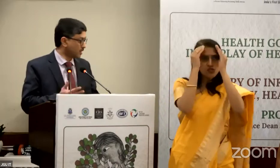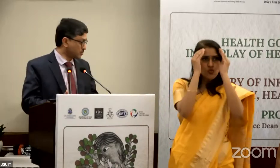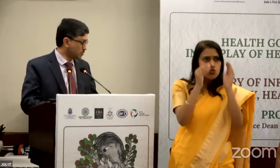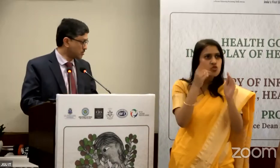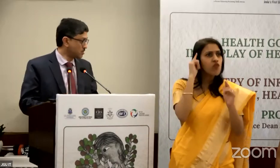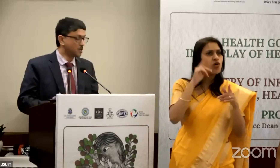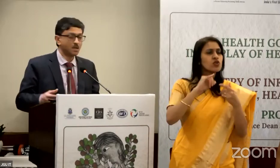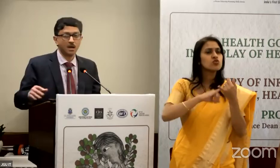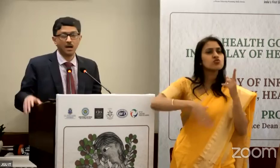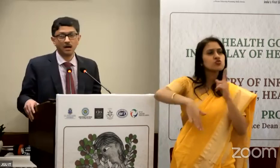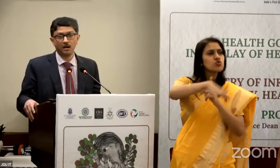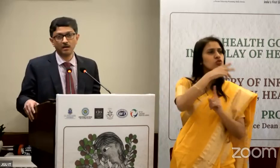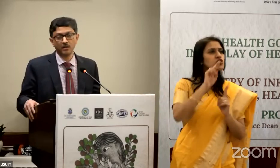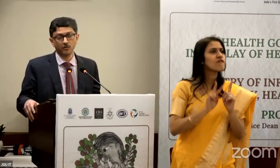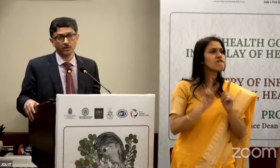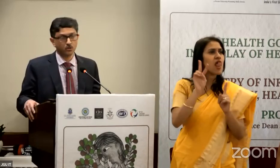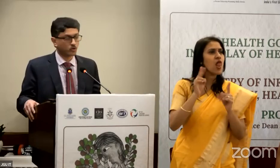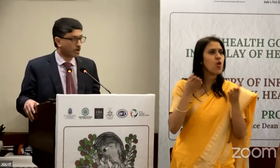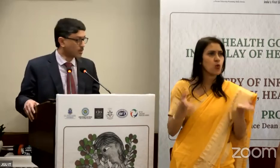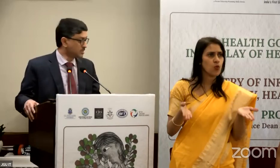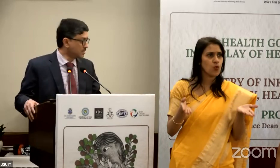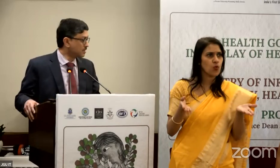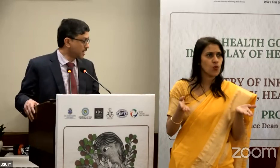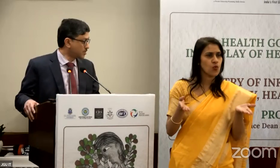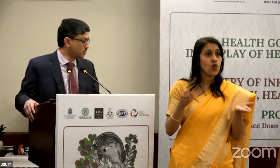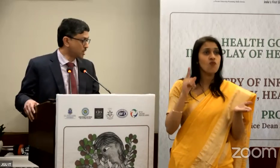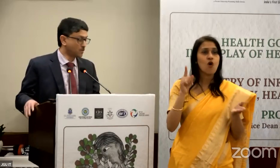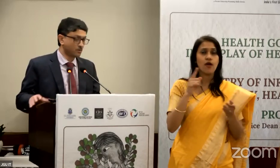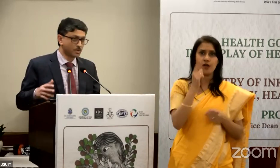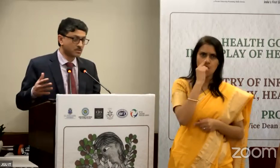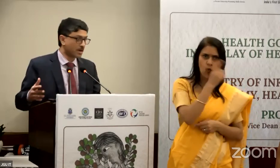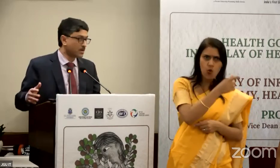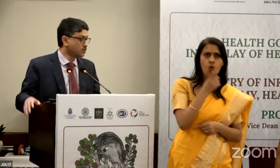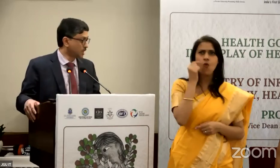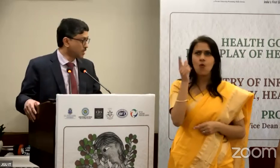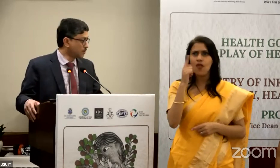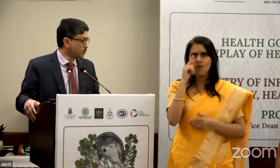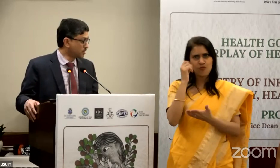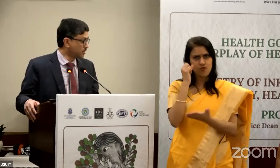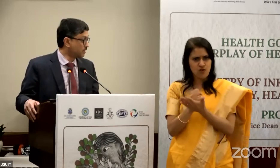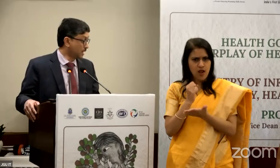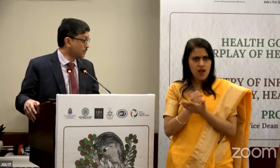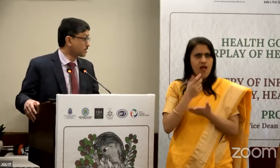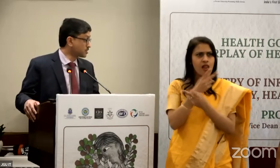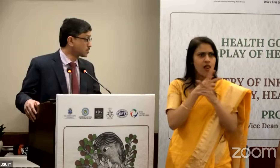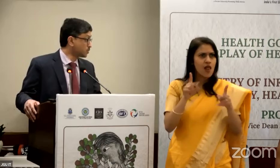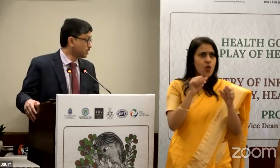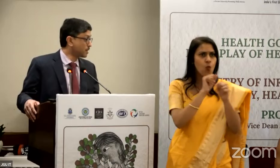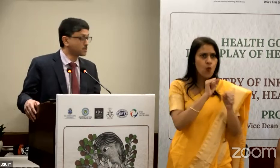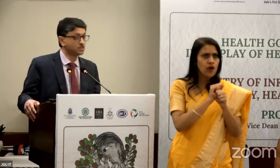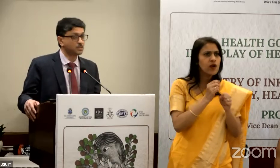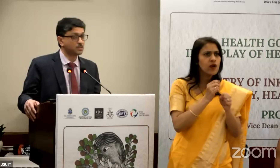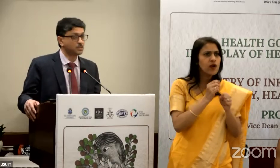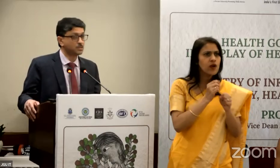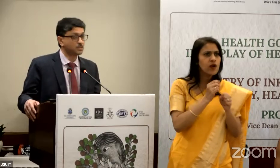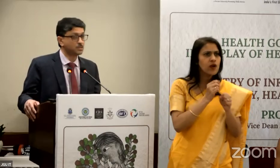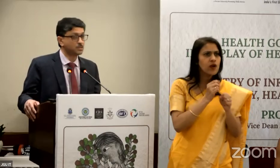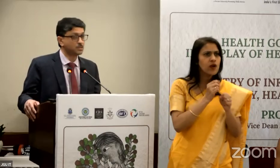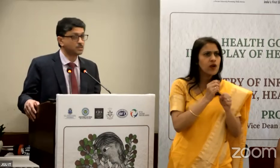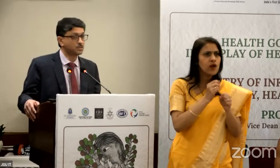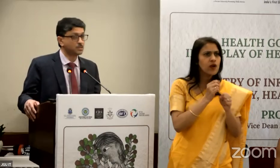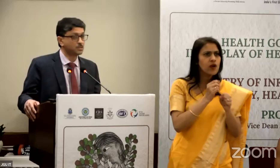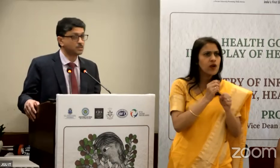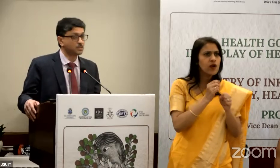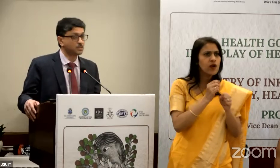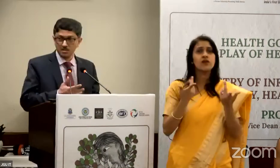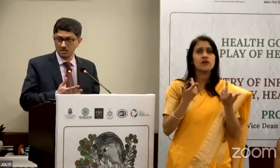social values. You talk about gender rights, you take women's rights, you take about labor concerns, for that matter. Number of